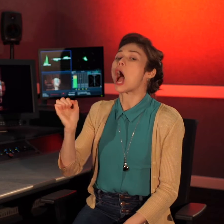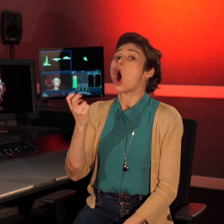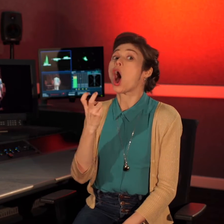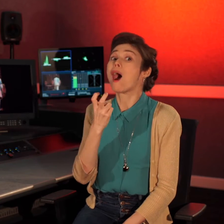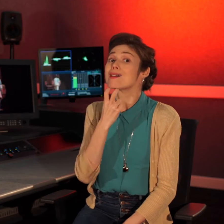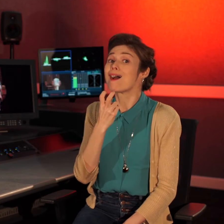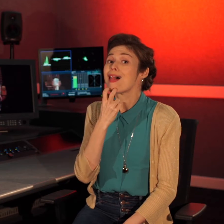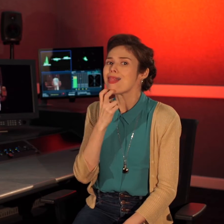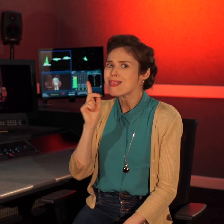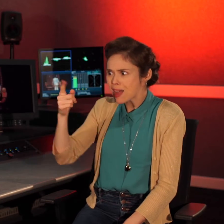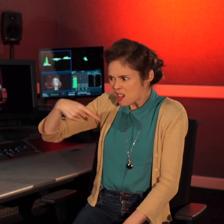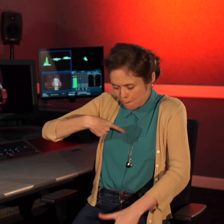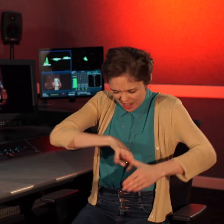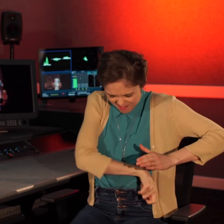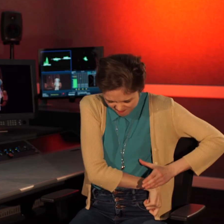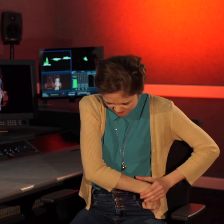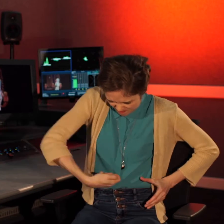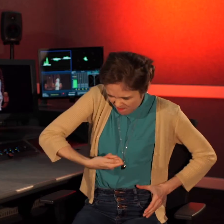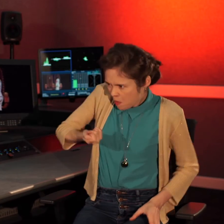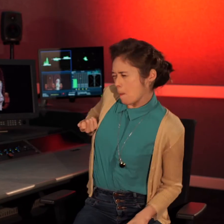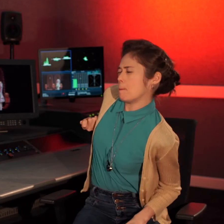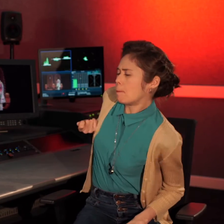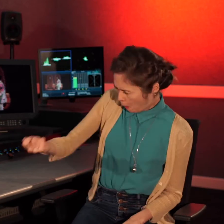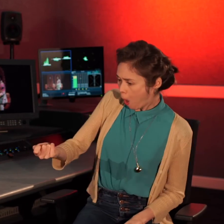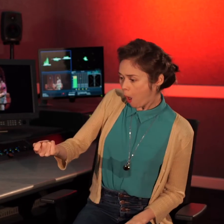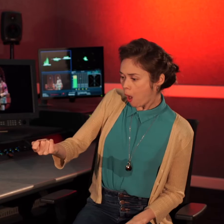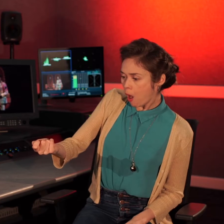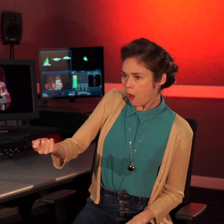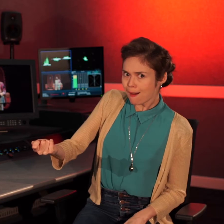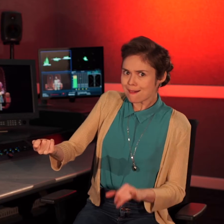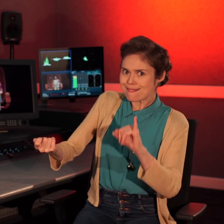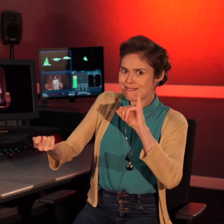Claudius. Hamlet stabs through the curtain,